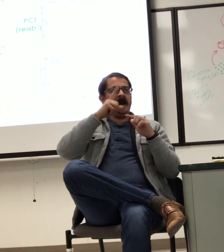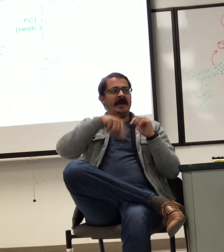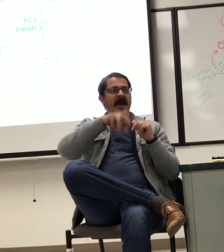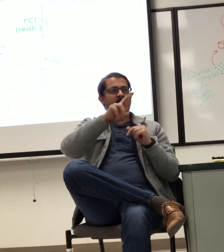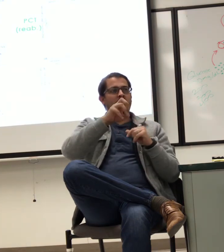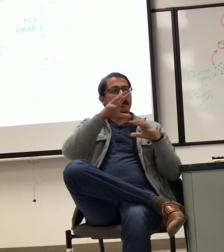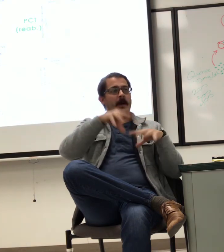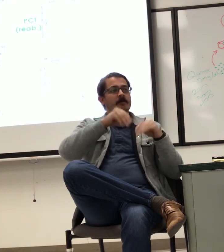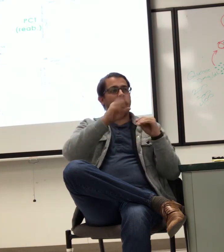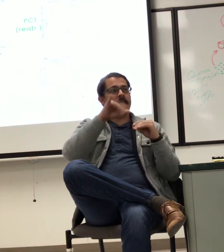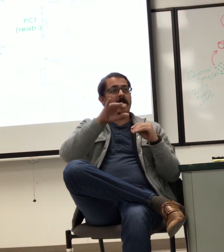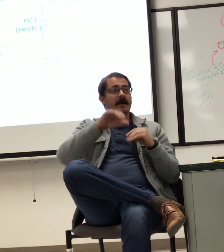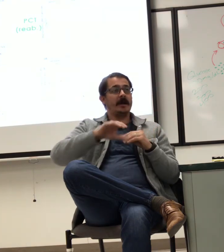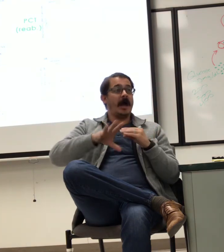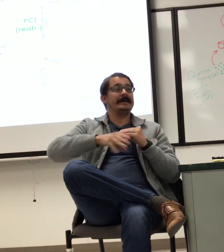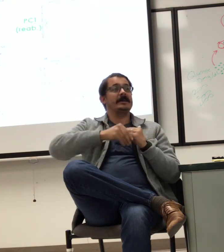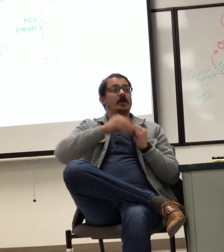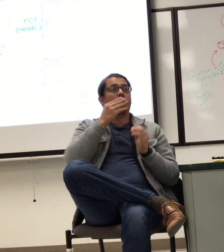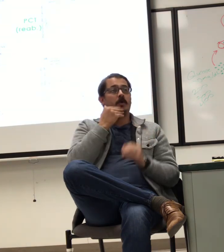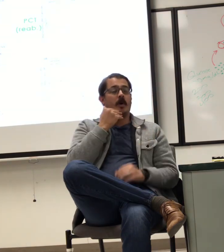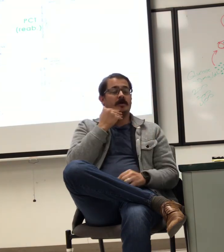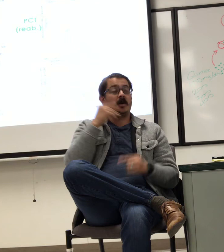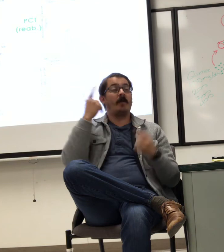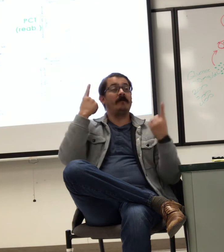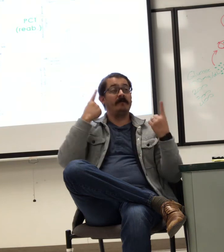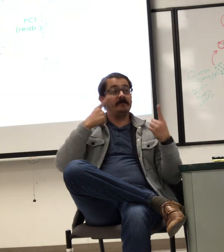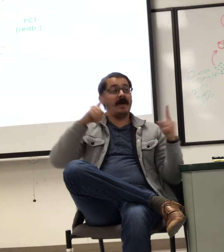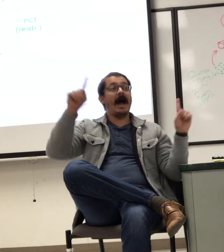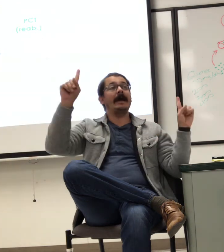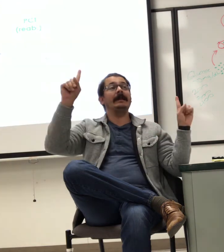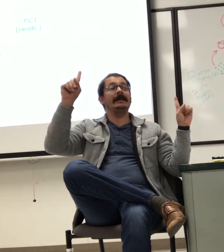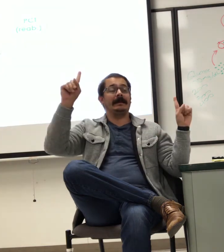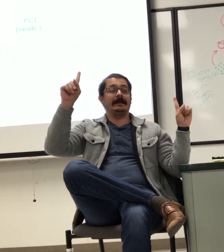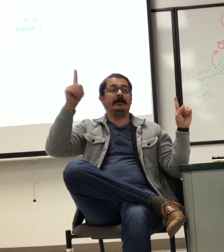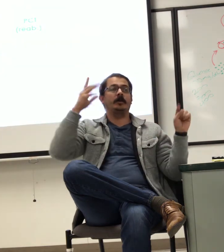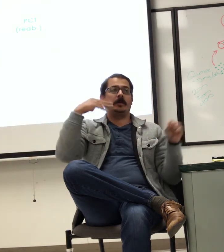reabsorb that additional glucose. So finally, you start to excrete,